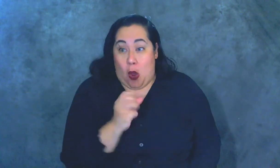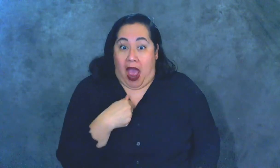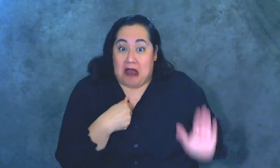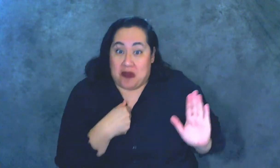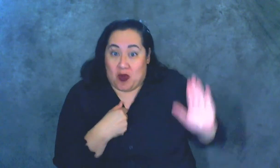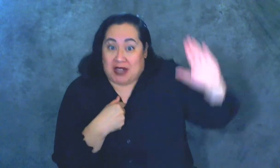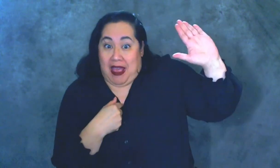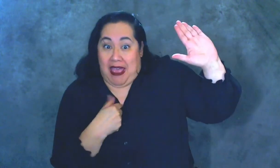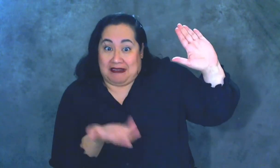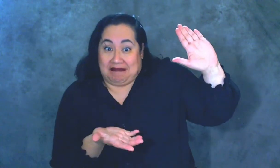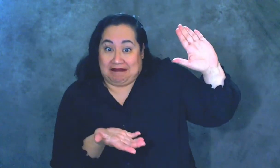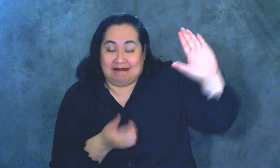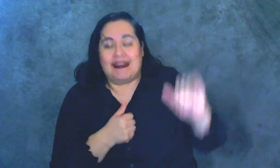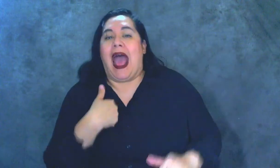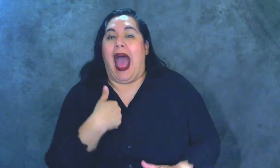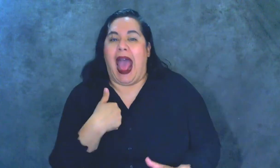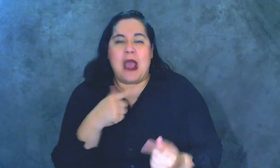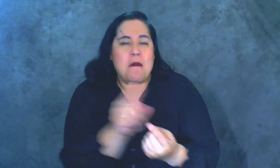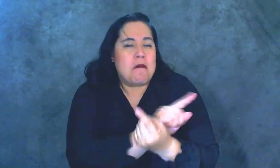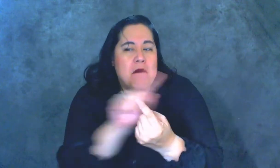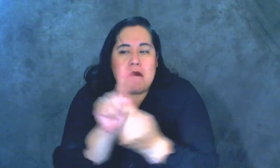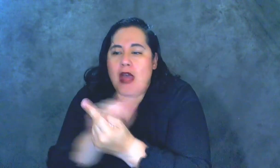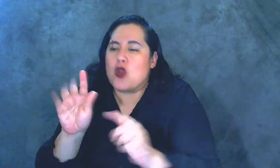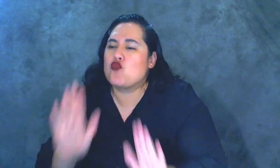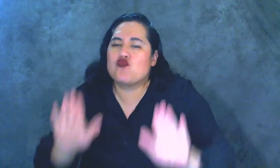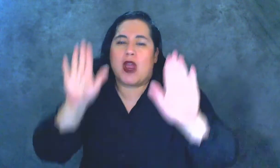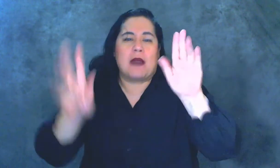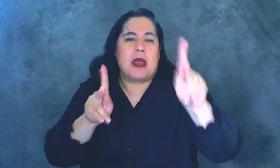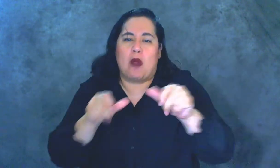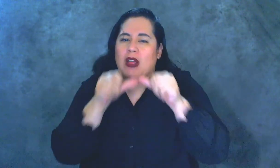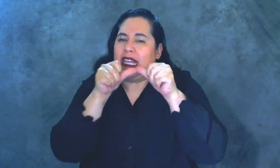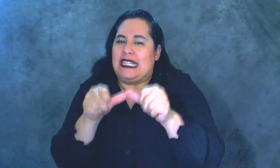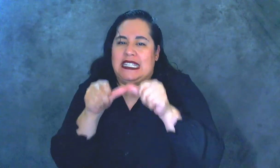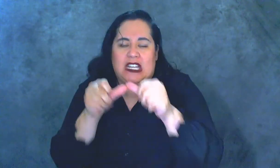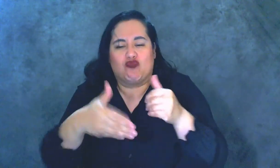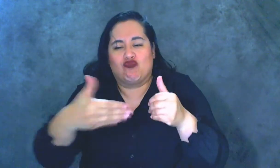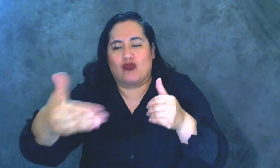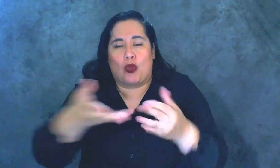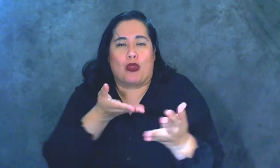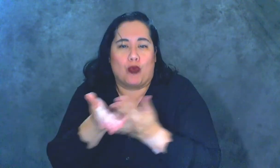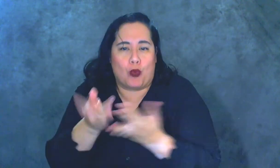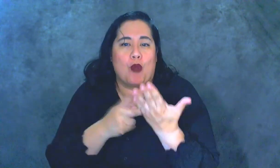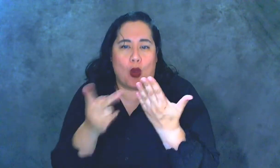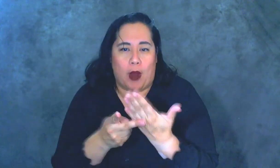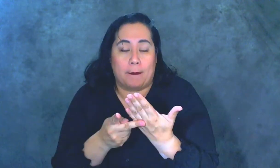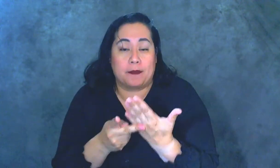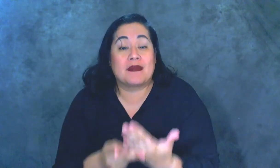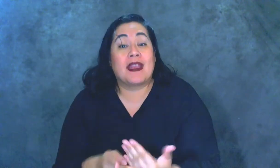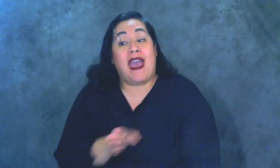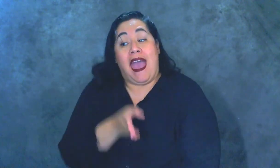hand. I met great people and continued to do the program. At my ITP,